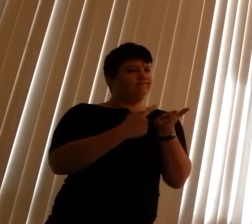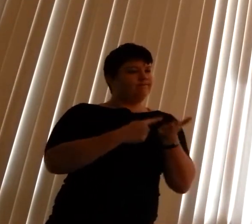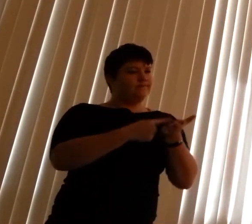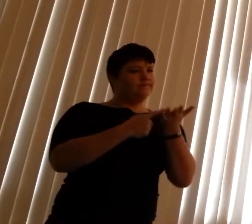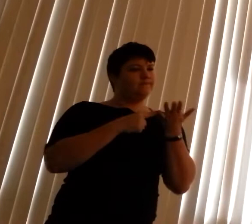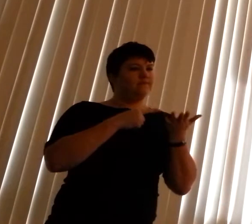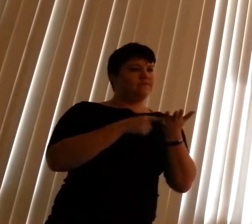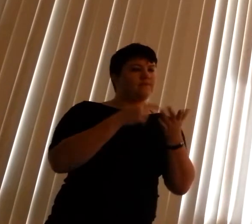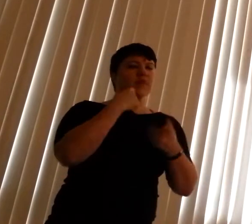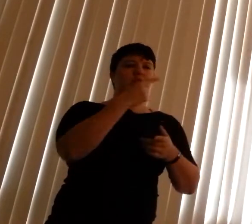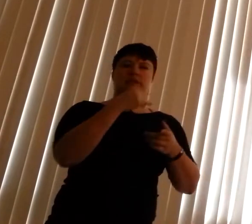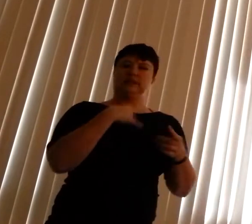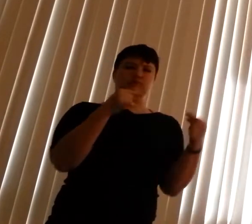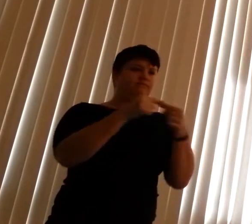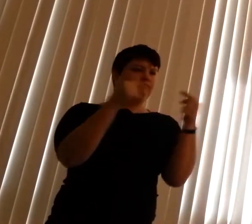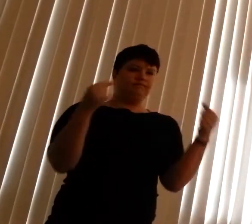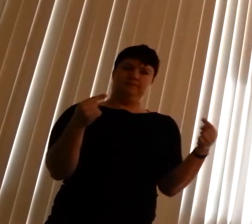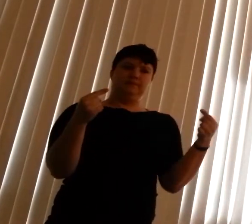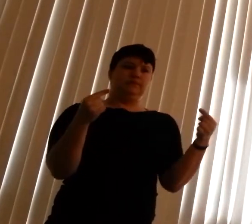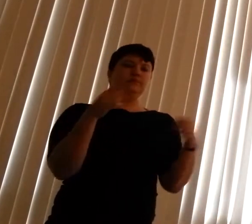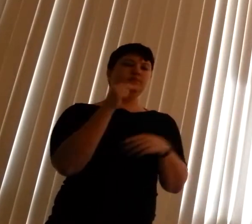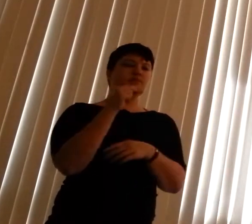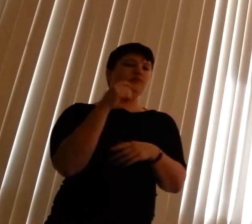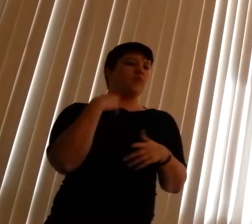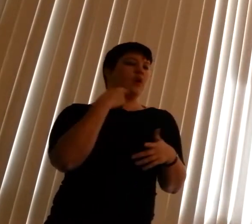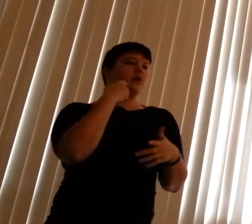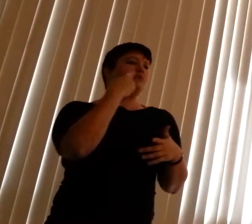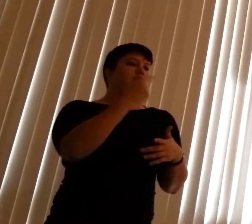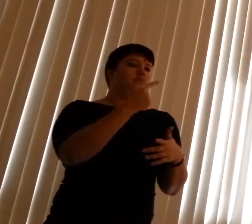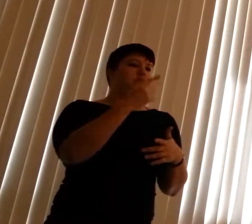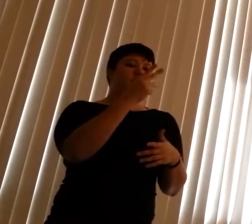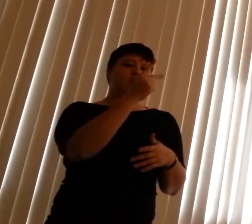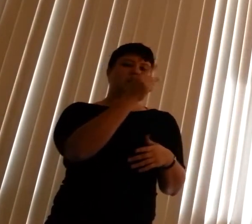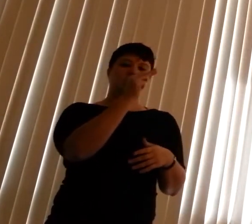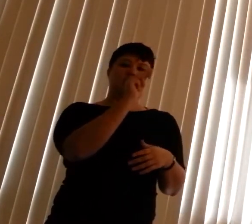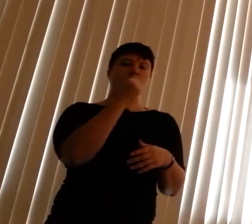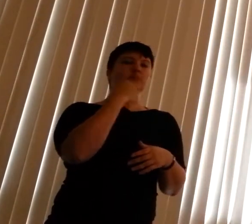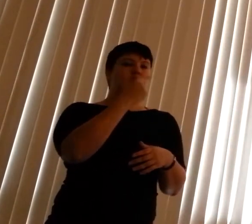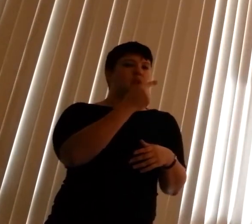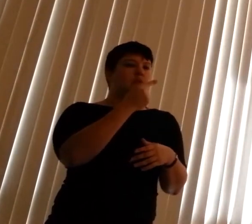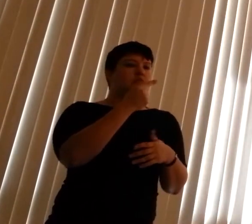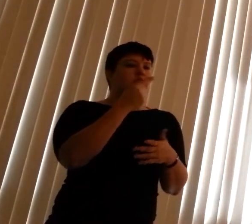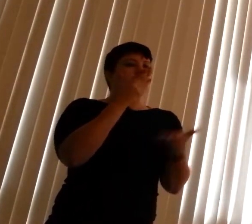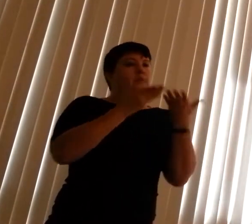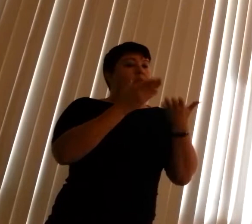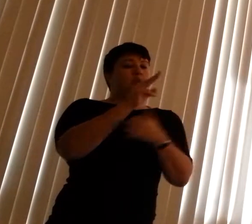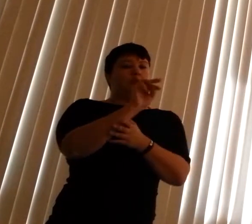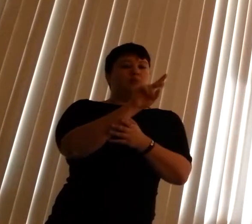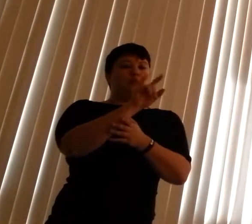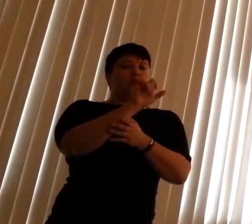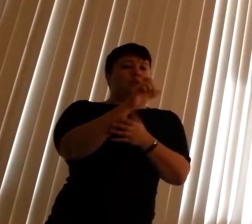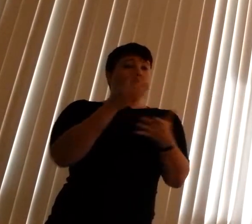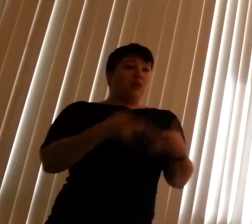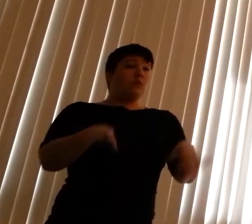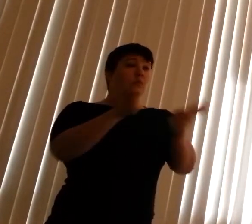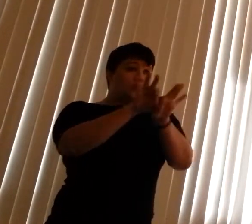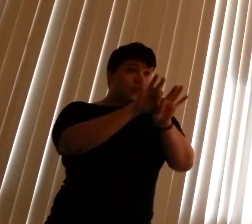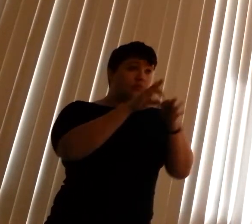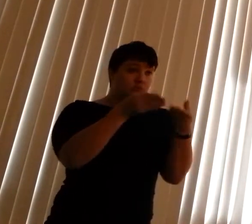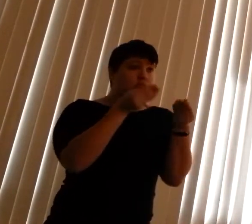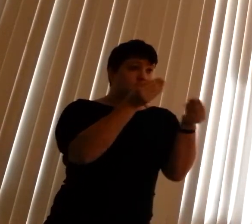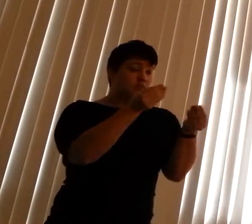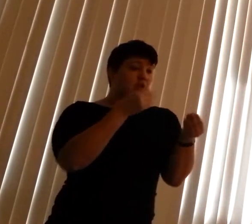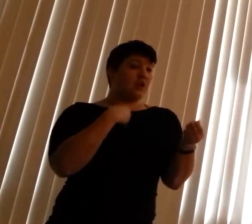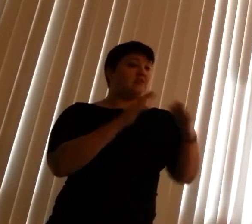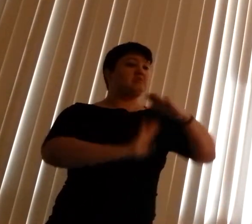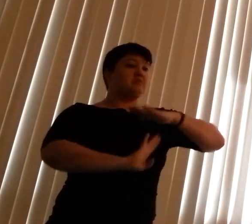different conclusion. She says the following. It might be said that it may be morally more important to give someone the